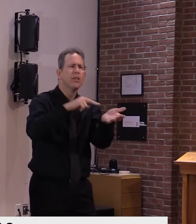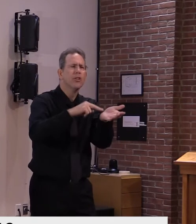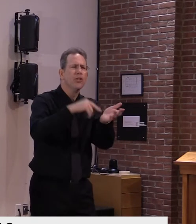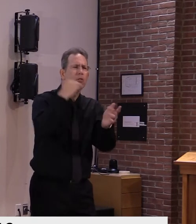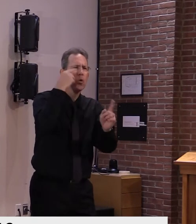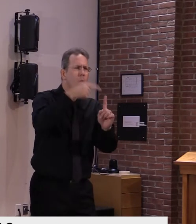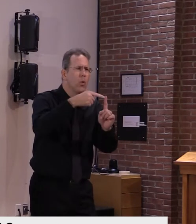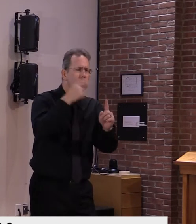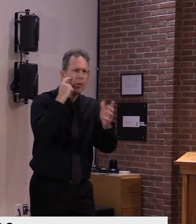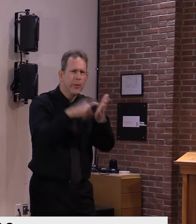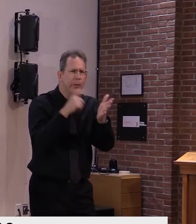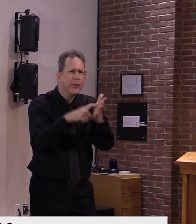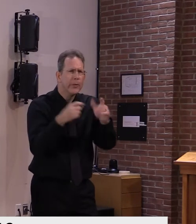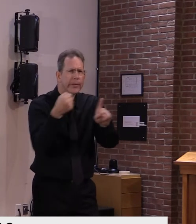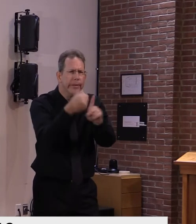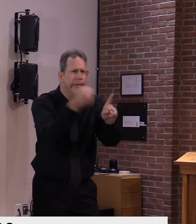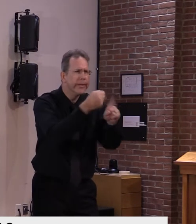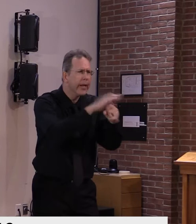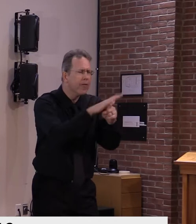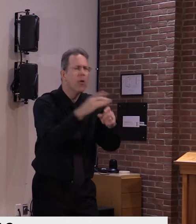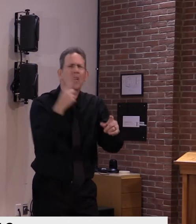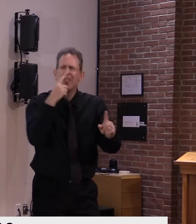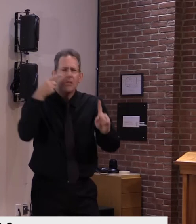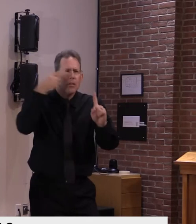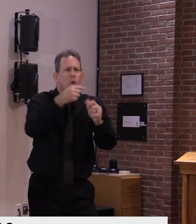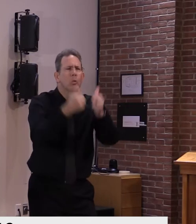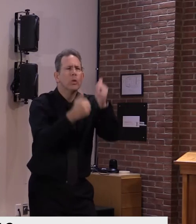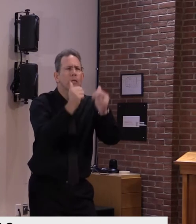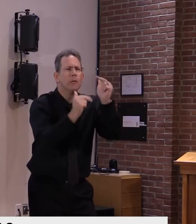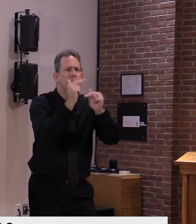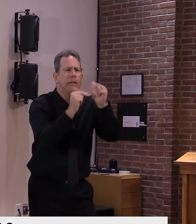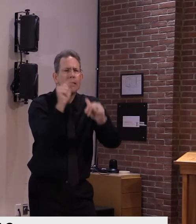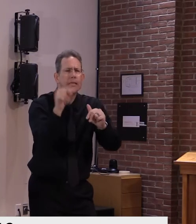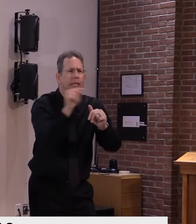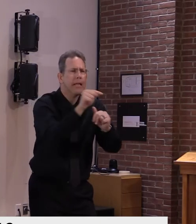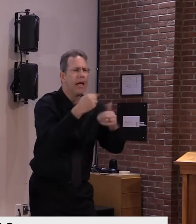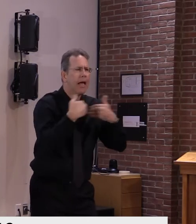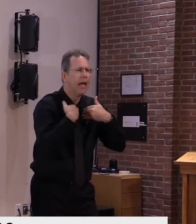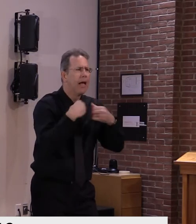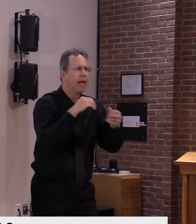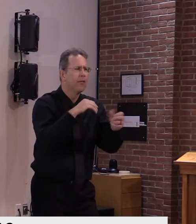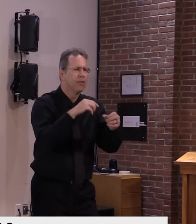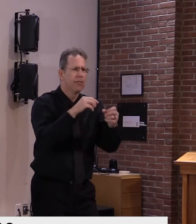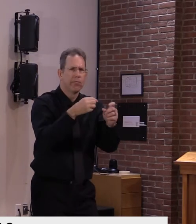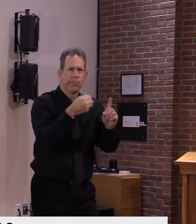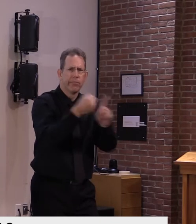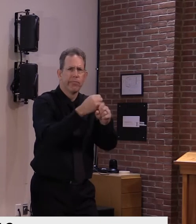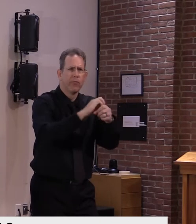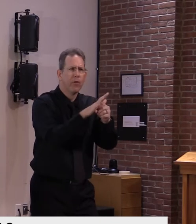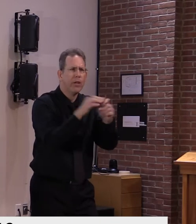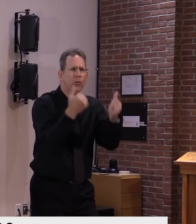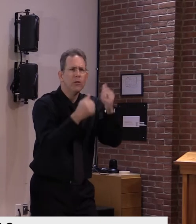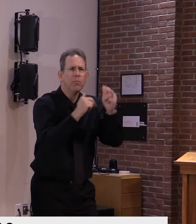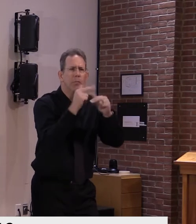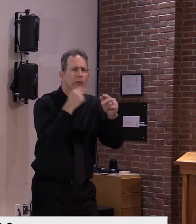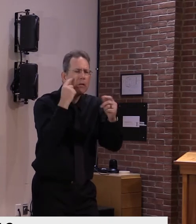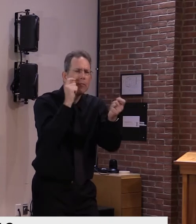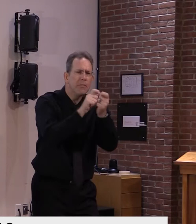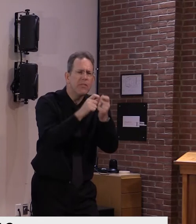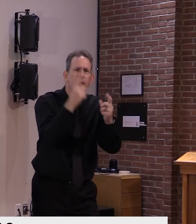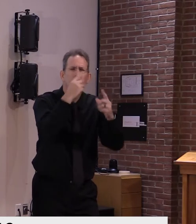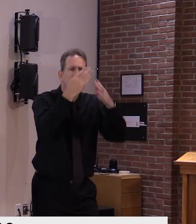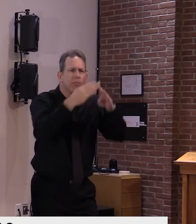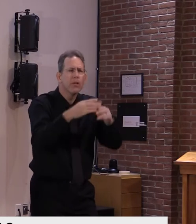now? Which of those incidents are considered outbreaks? Yeah, I don't know if Secretary Smith might have any of that information, or it may